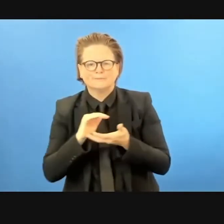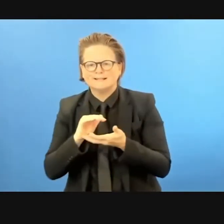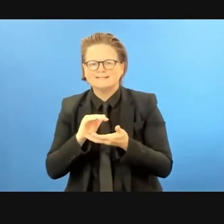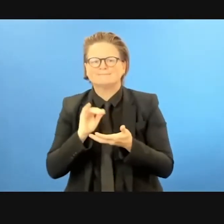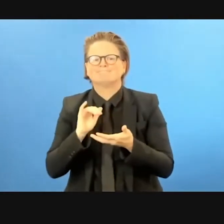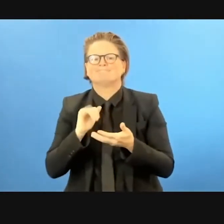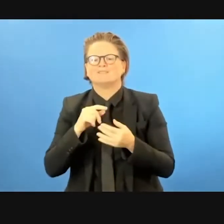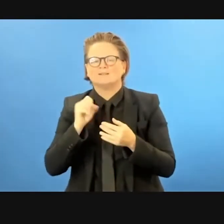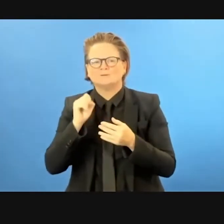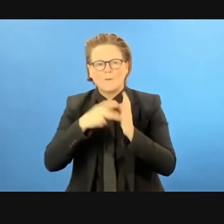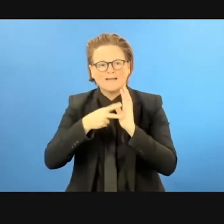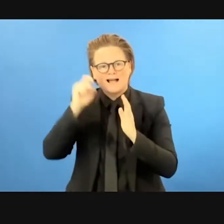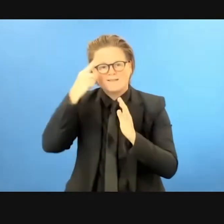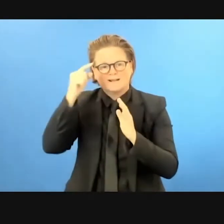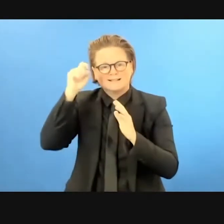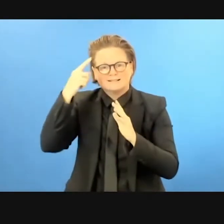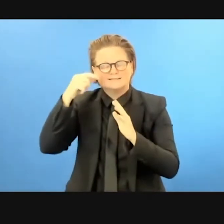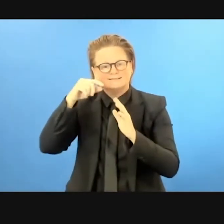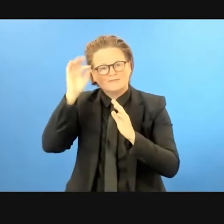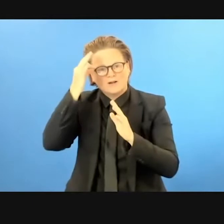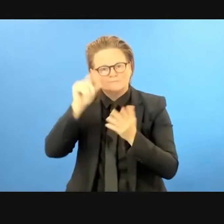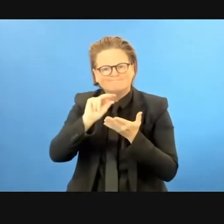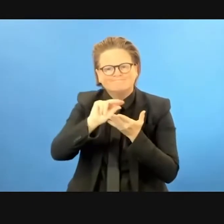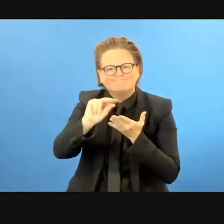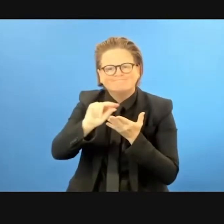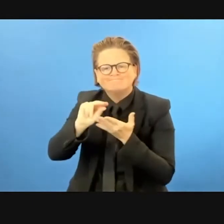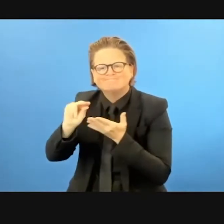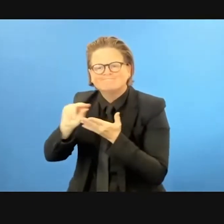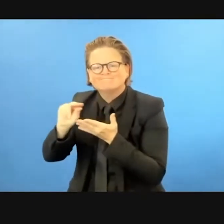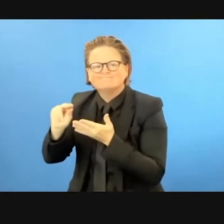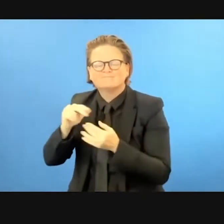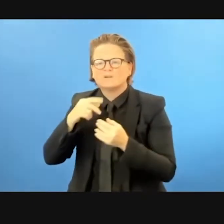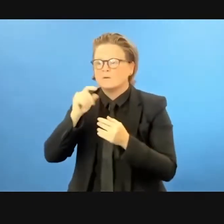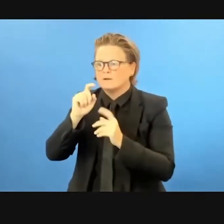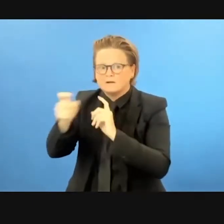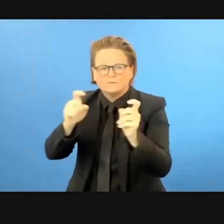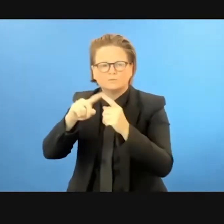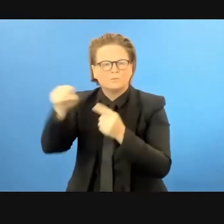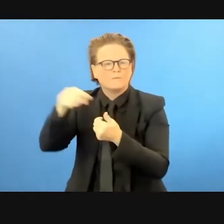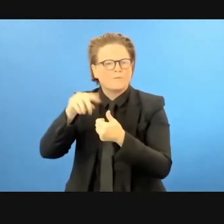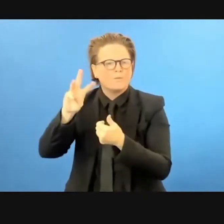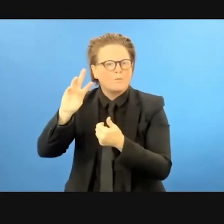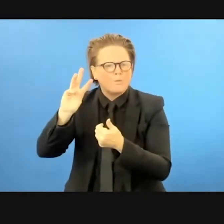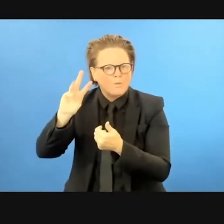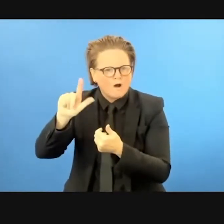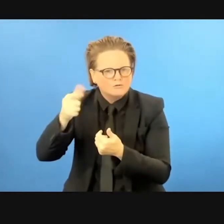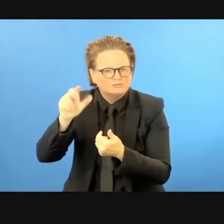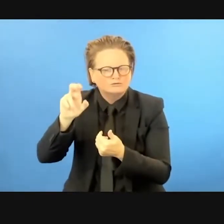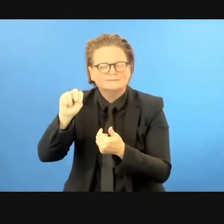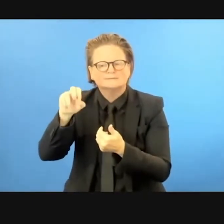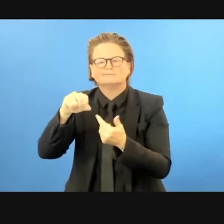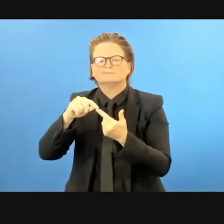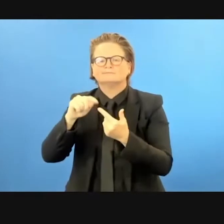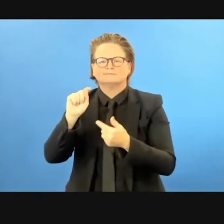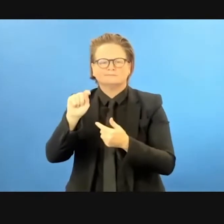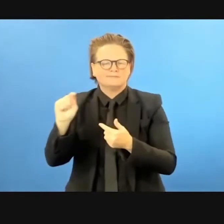and Walgreens and CVS are getting Johnson & Johnson directly. So if there is a preference, someone may